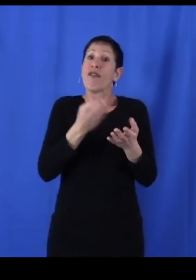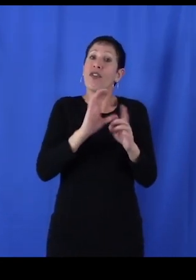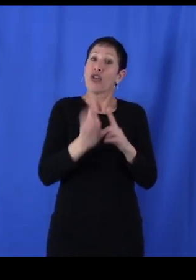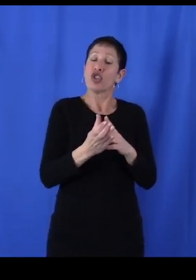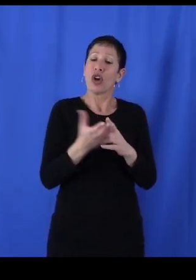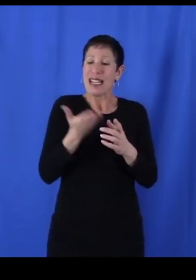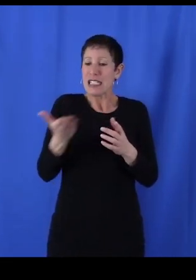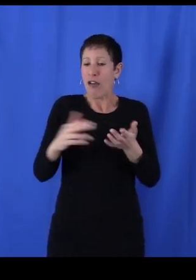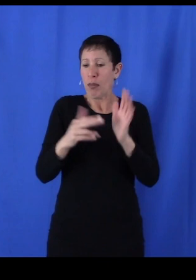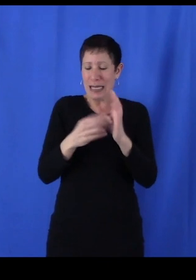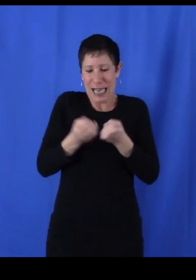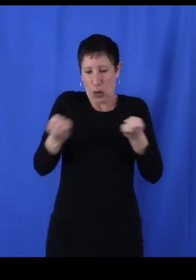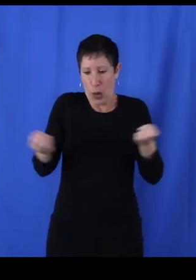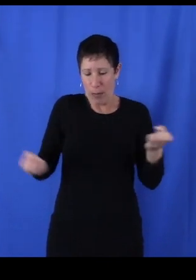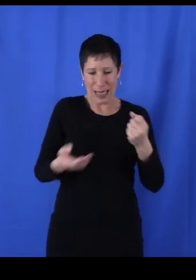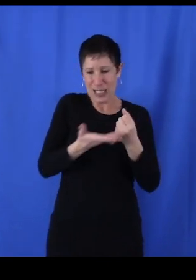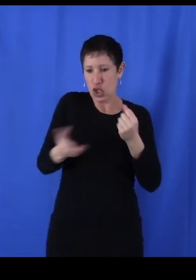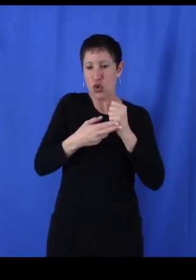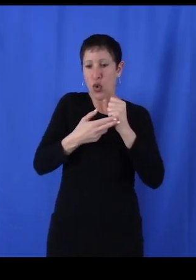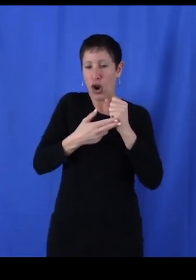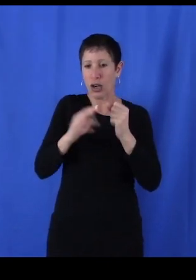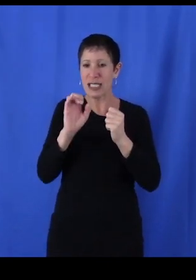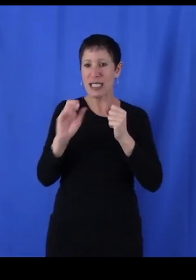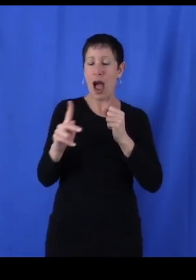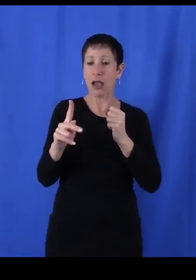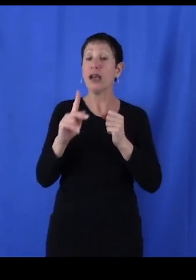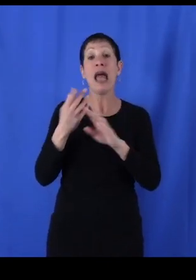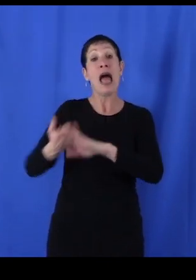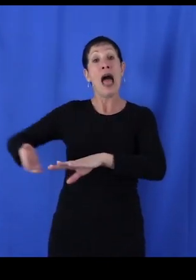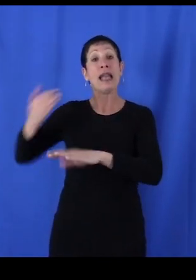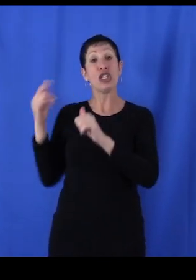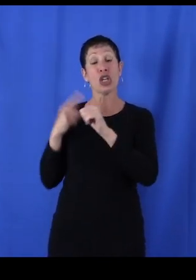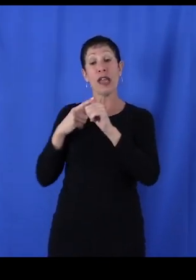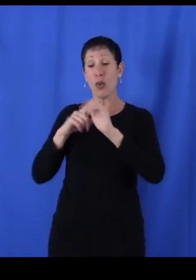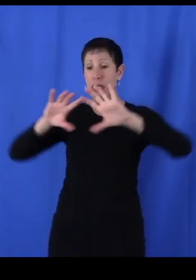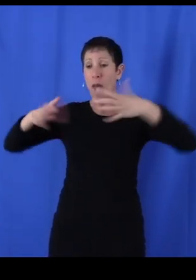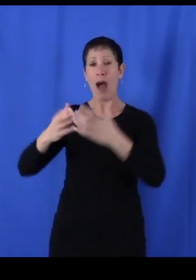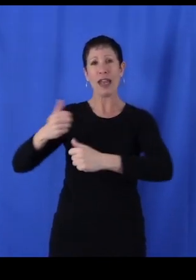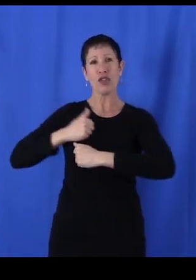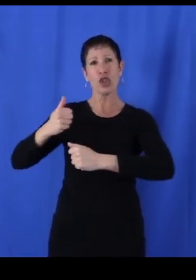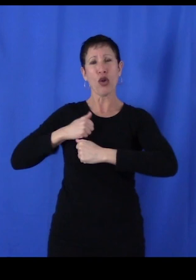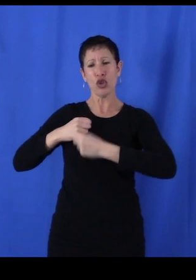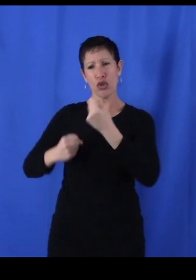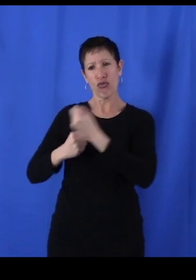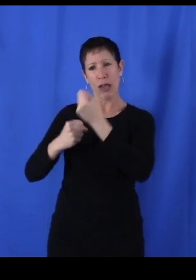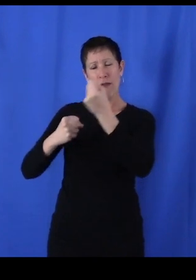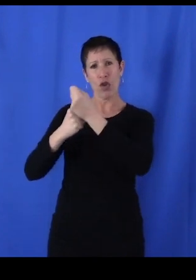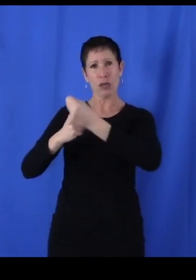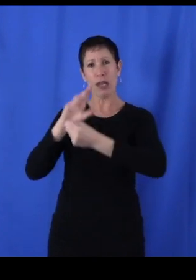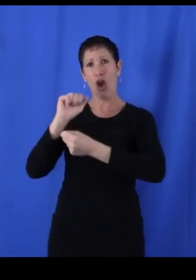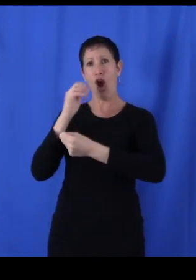stock. It was initially a body of soldiers, a garrison, reinforcements, armor, stores,